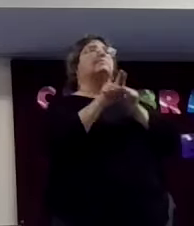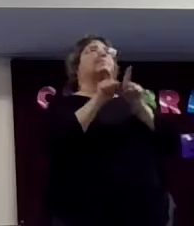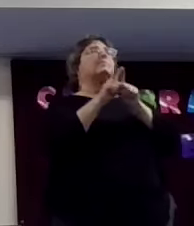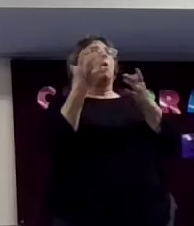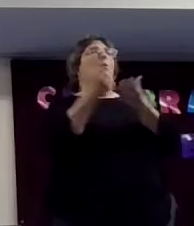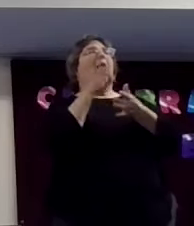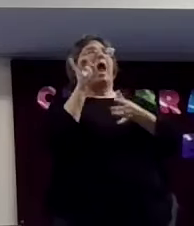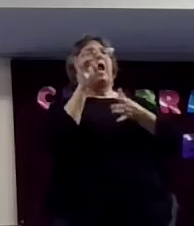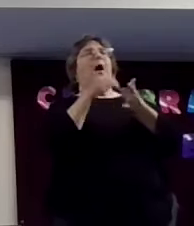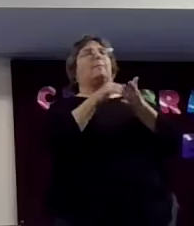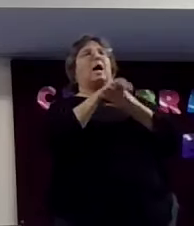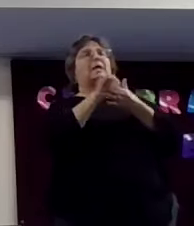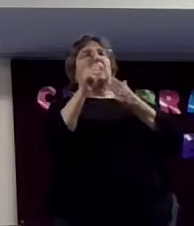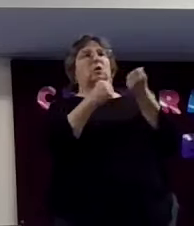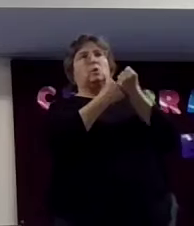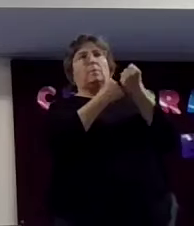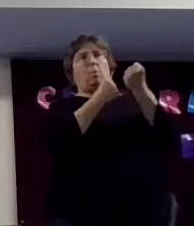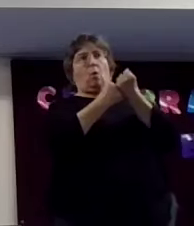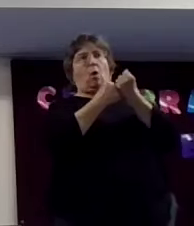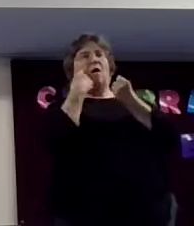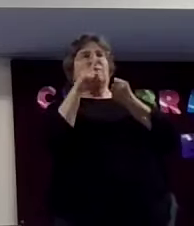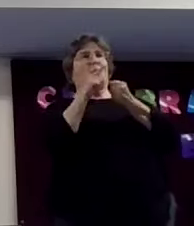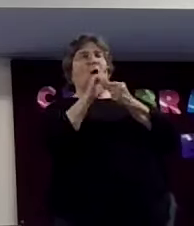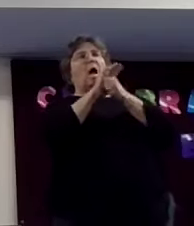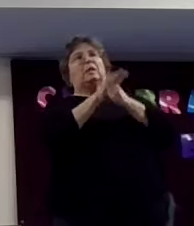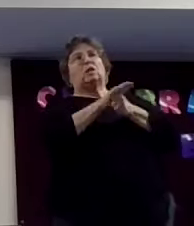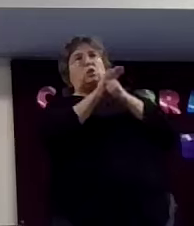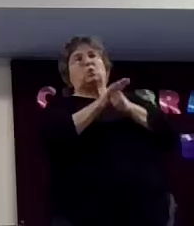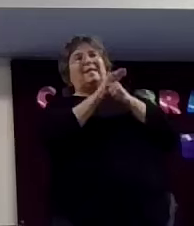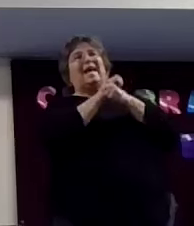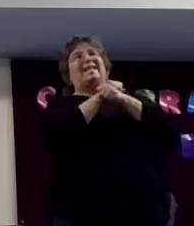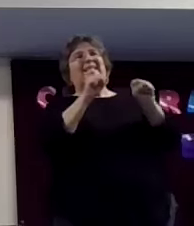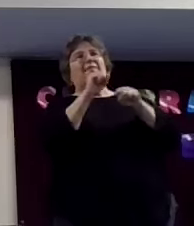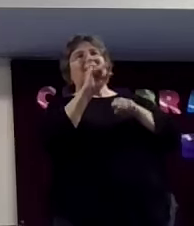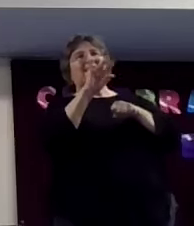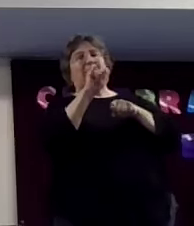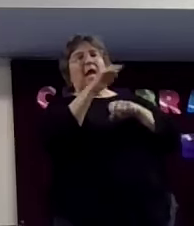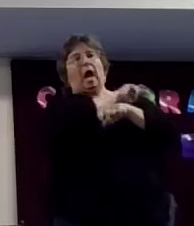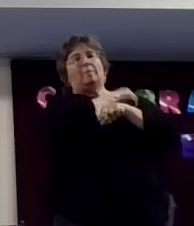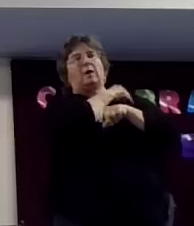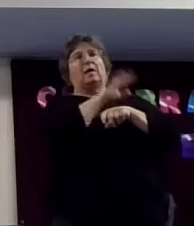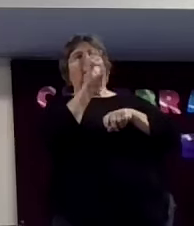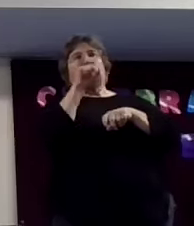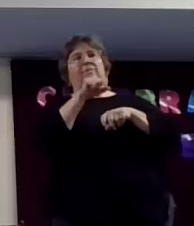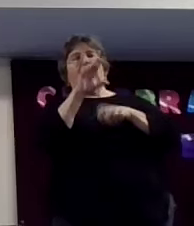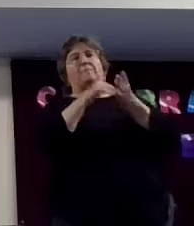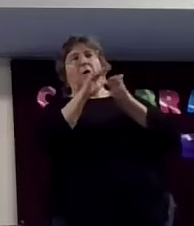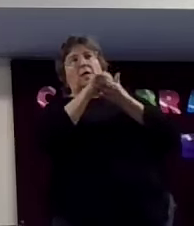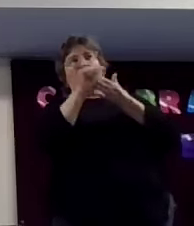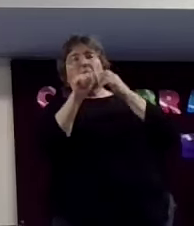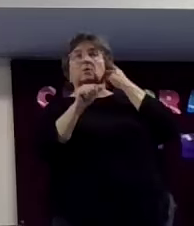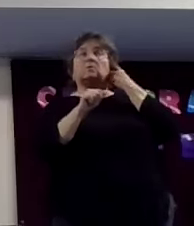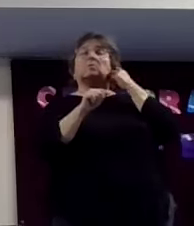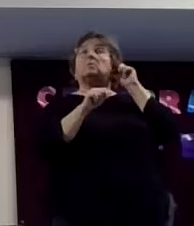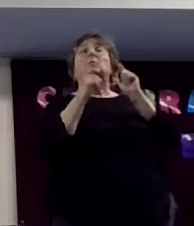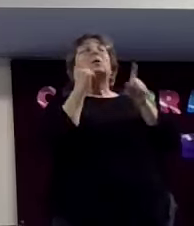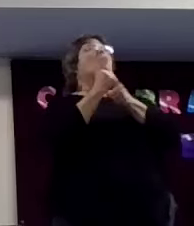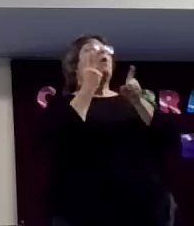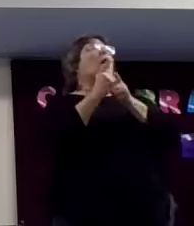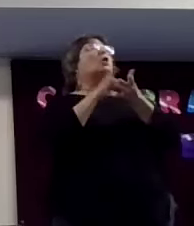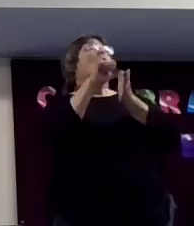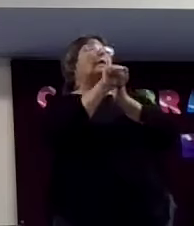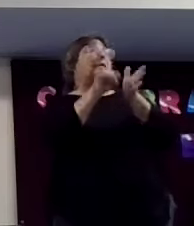won $800 million of support for distressed and safety net hospitals, with $7.5 million just in the regular